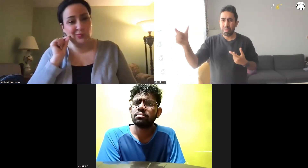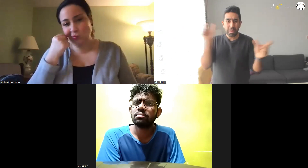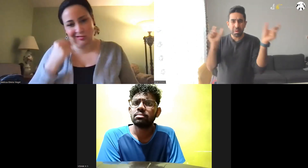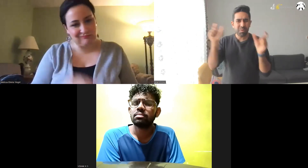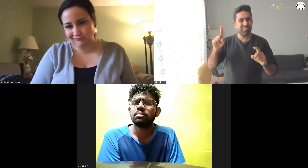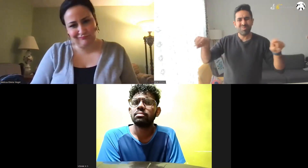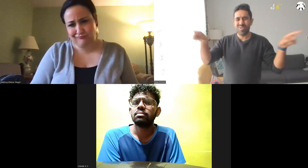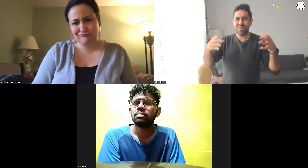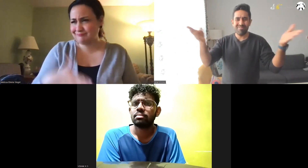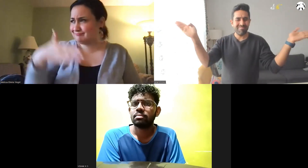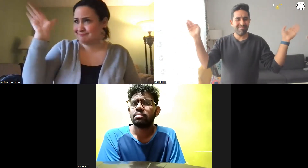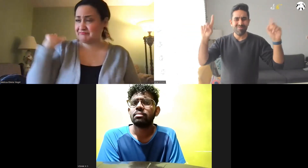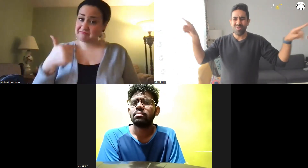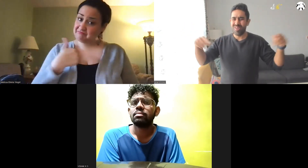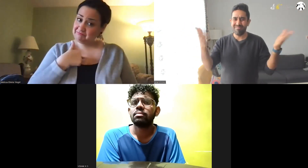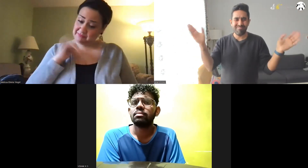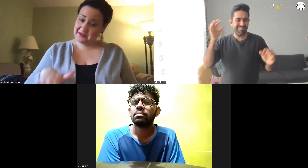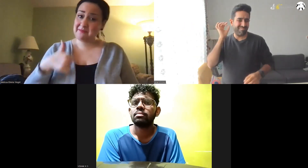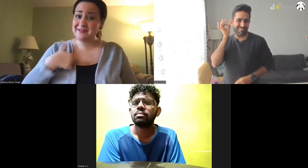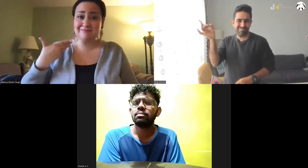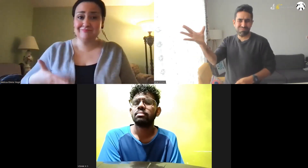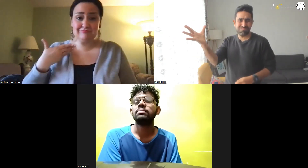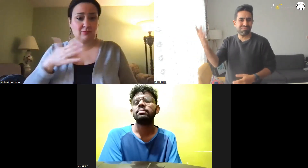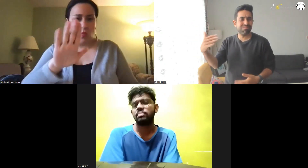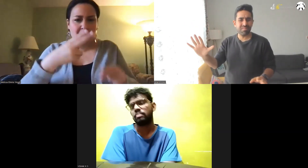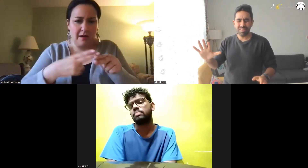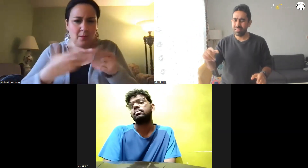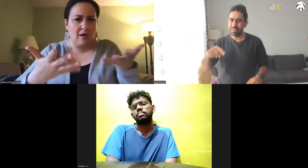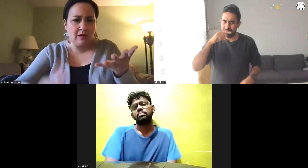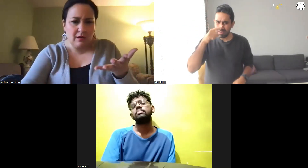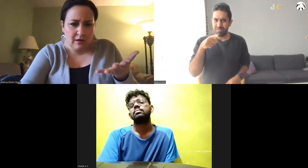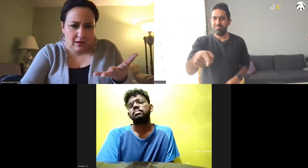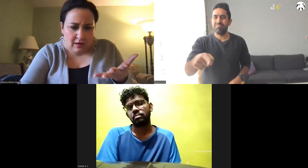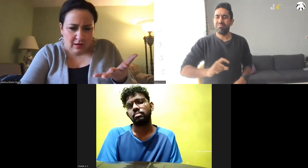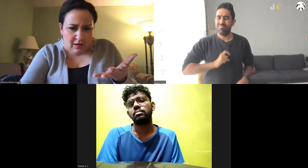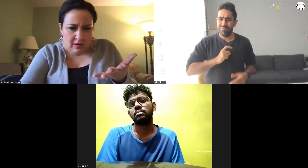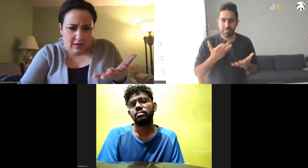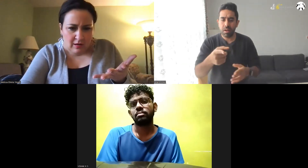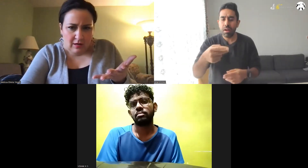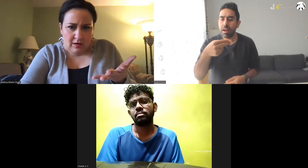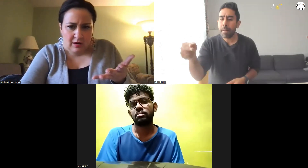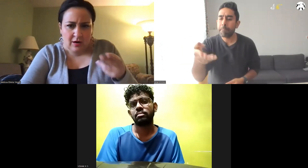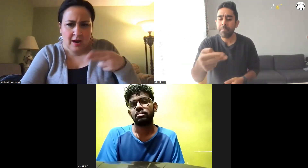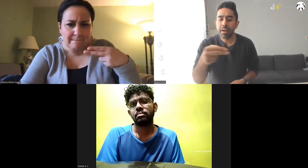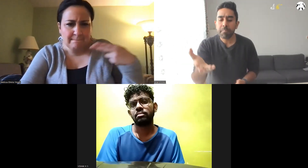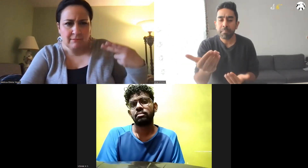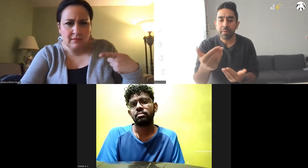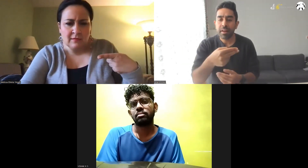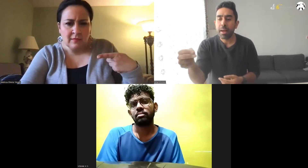so we are just human, Don't listen them. Just ignore them, I can say. And just be confident. What